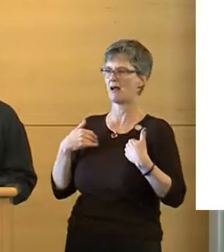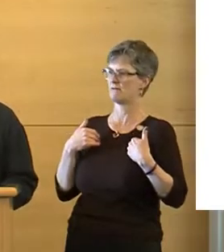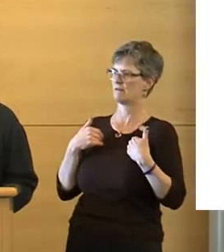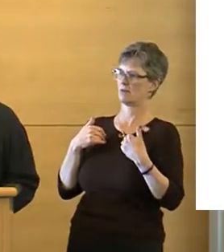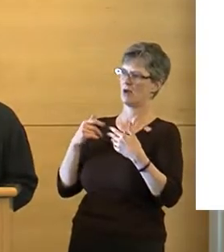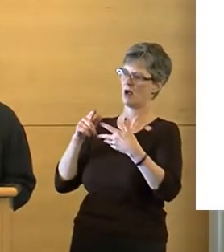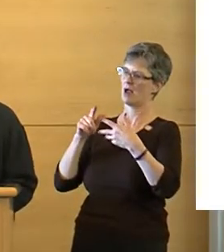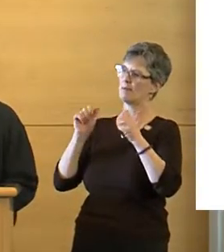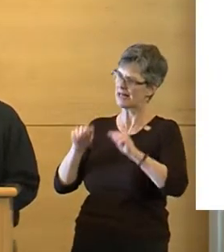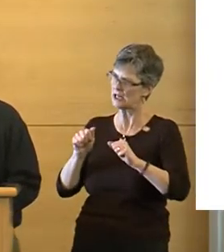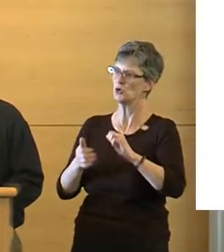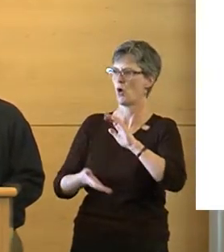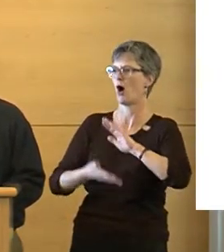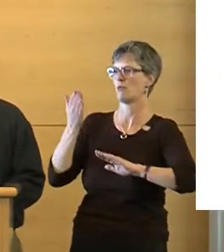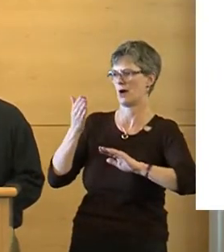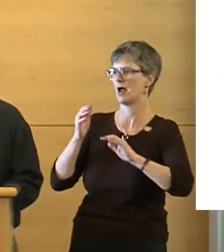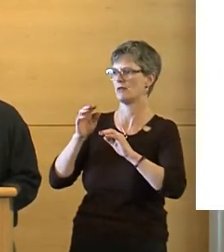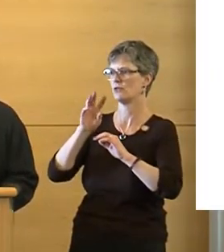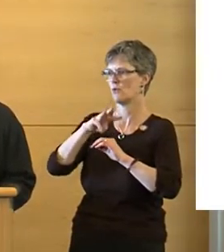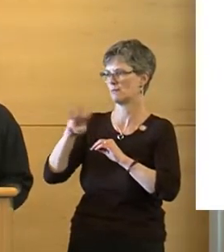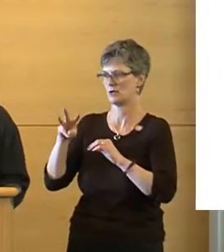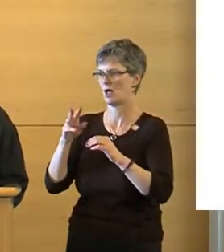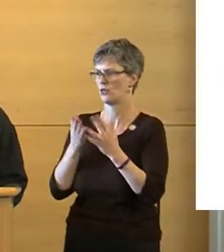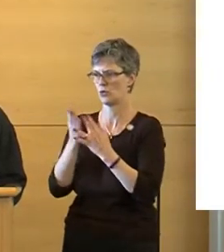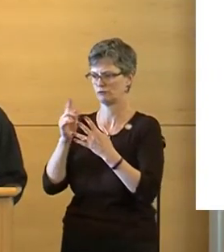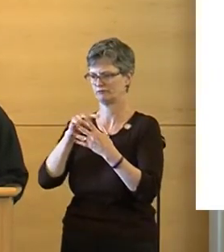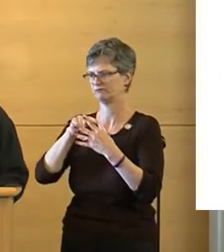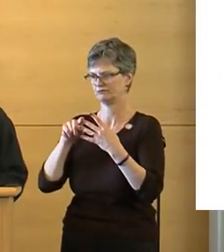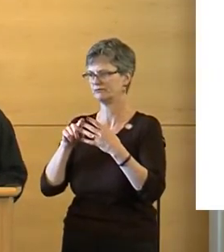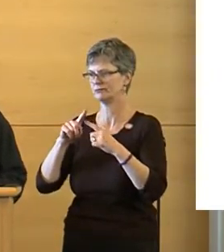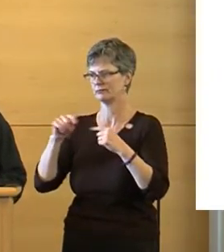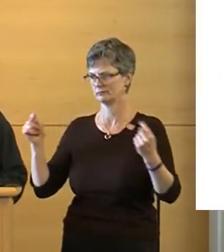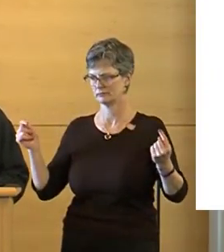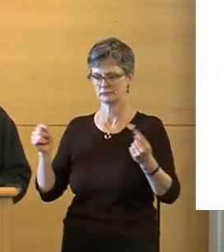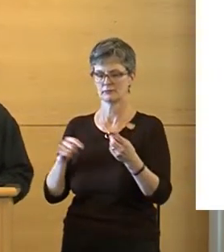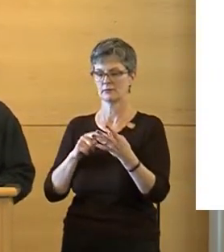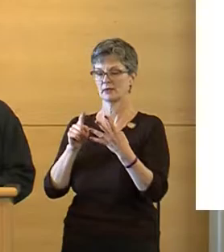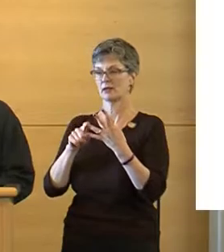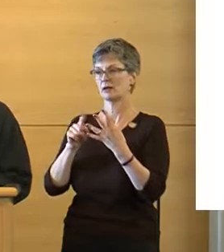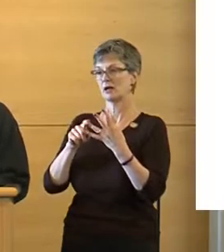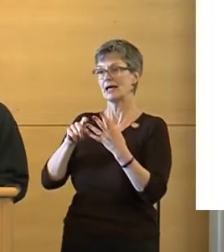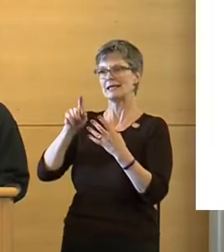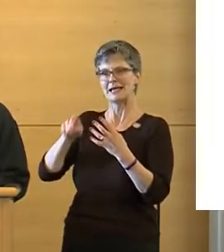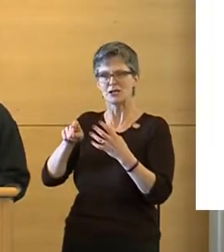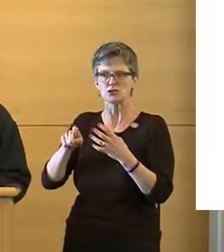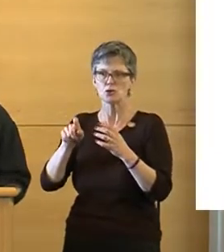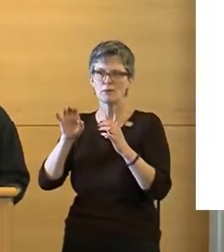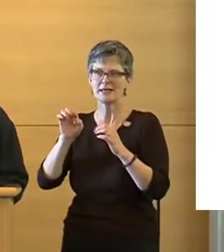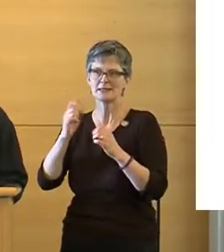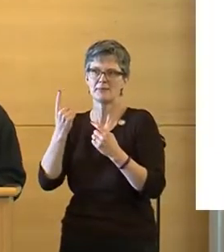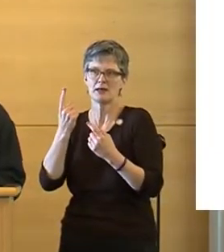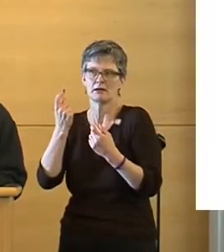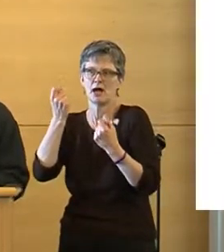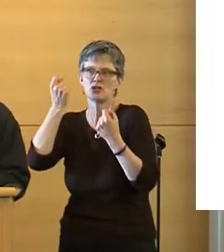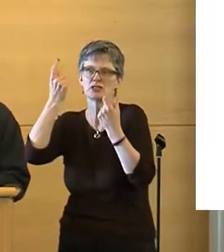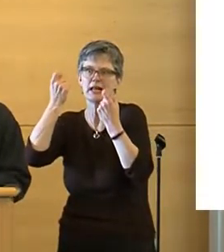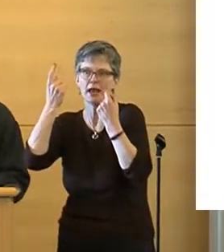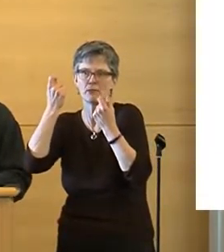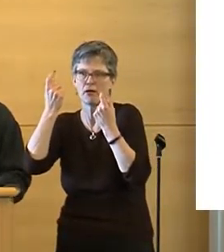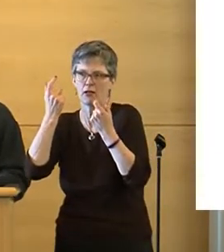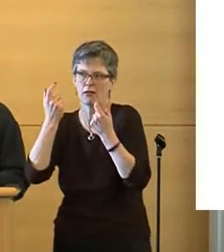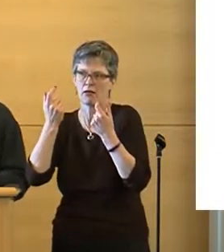mouse for. You need to also be able to operate with just the keyboard or with speech or with